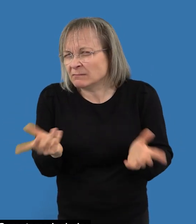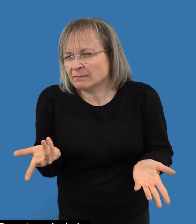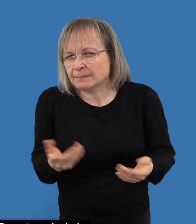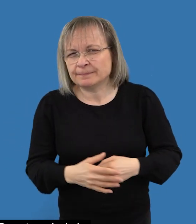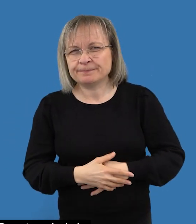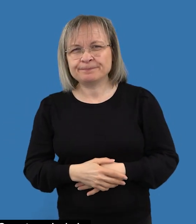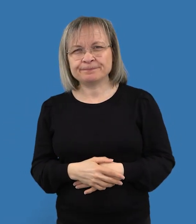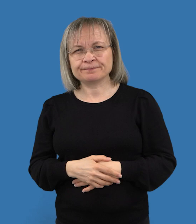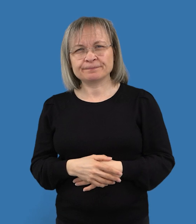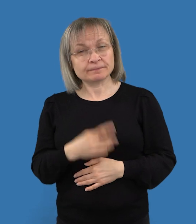Symptoms include: